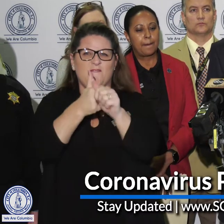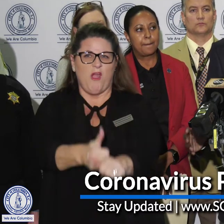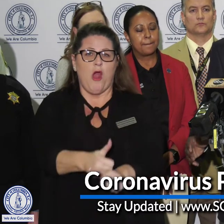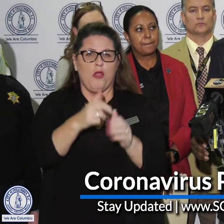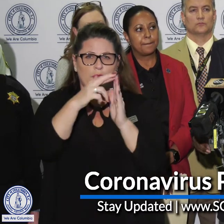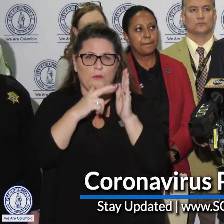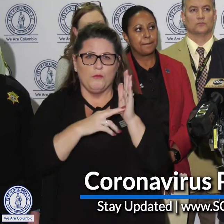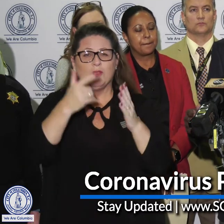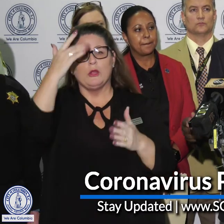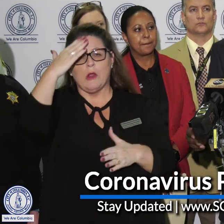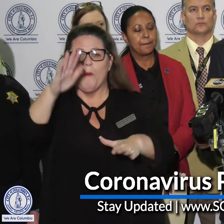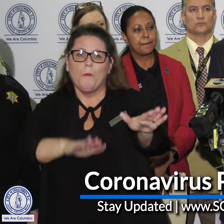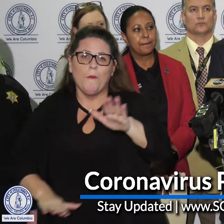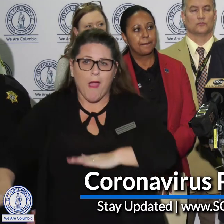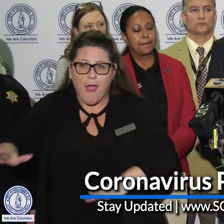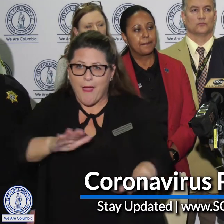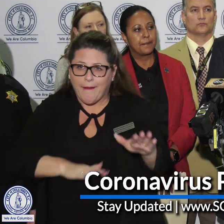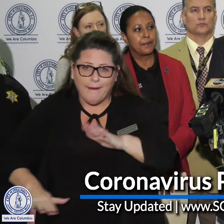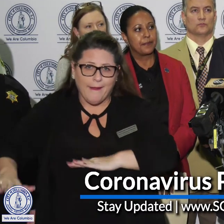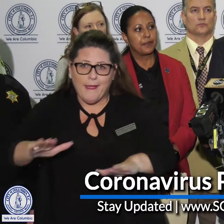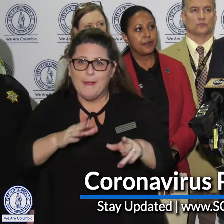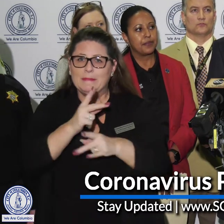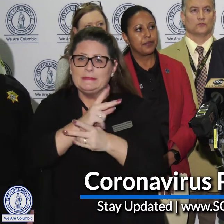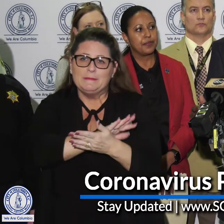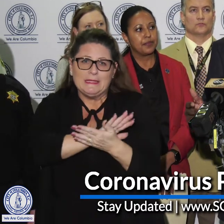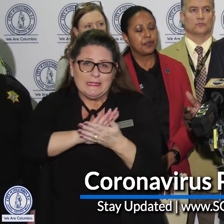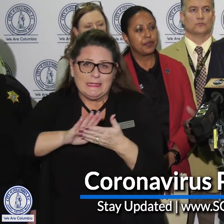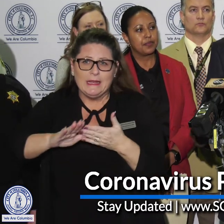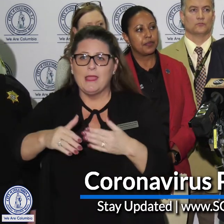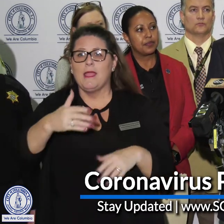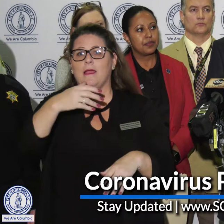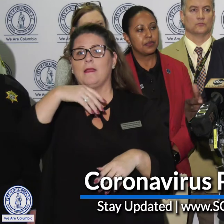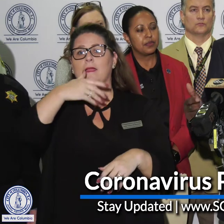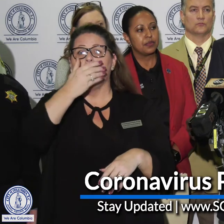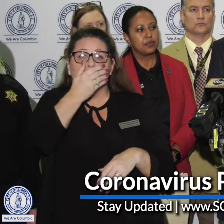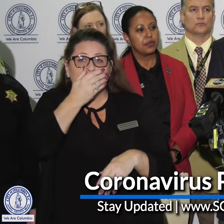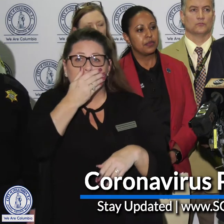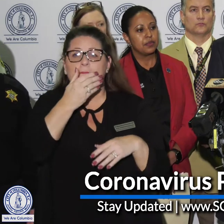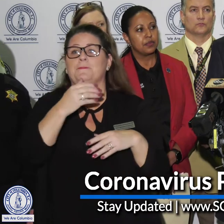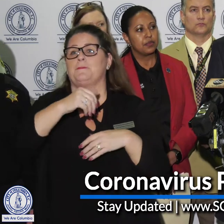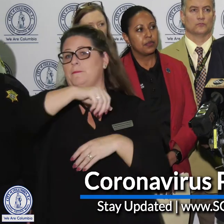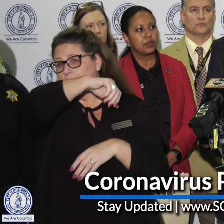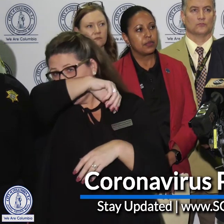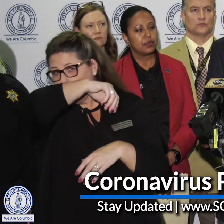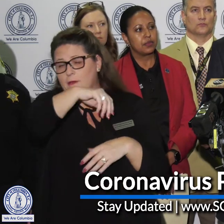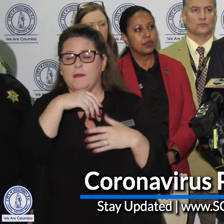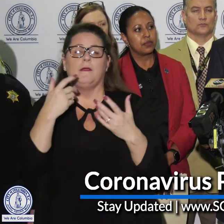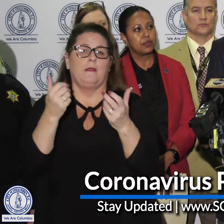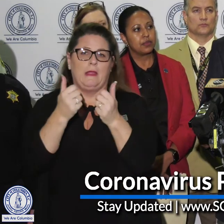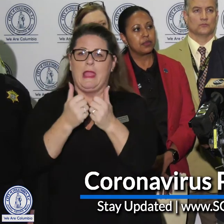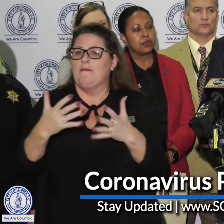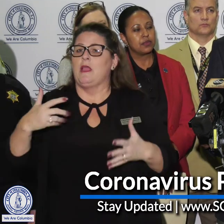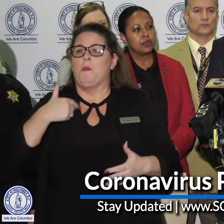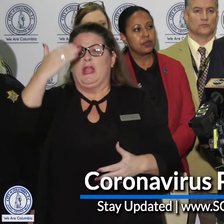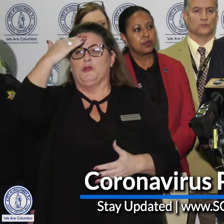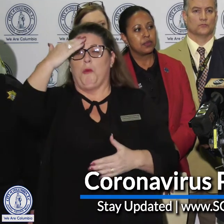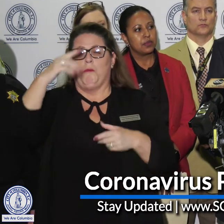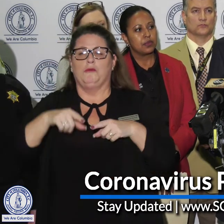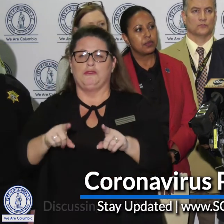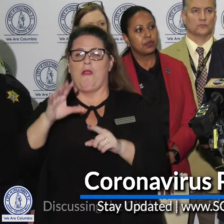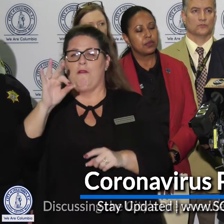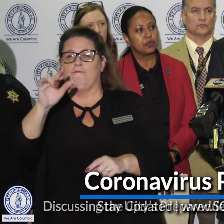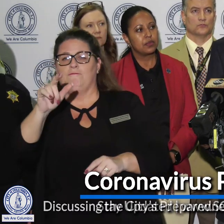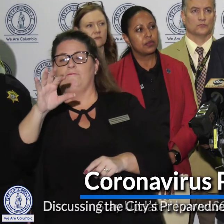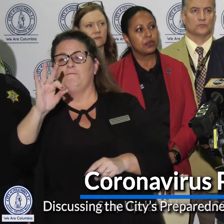the wiping down of surfaces, covering your mouth, all of those things that we know to do during flu season.